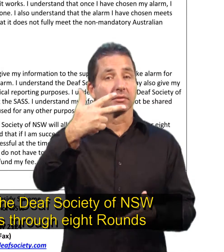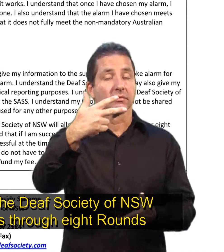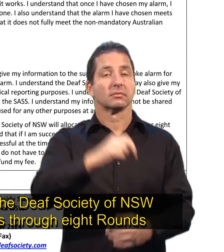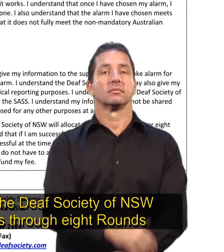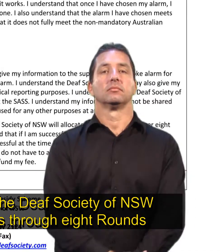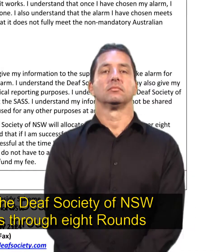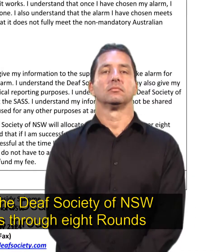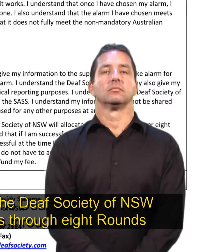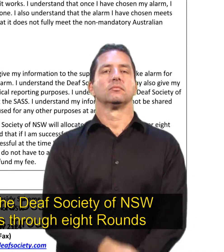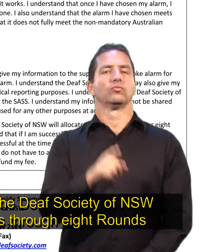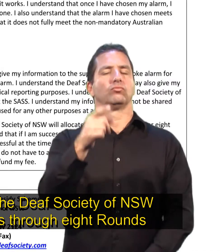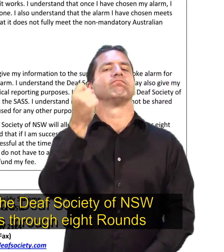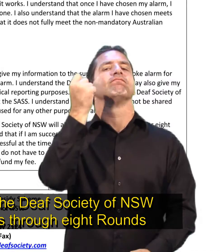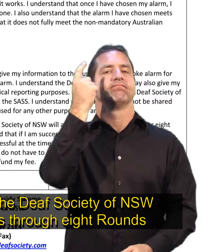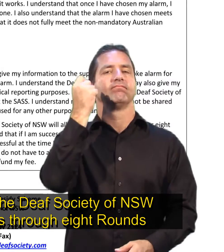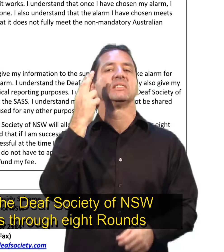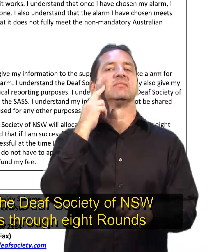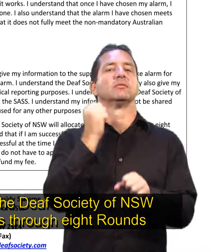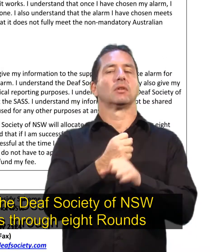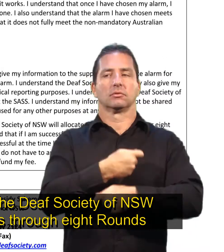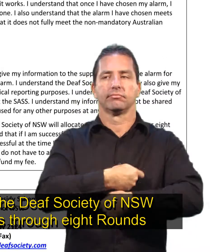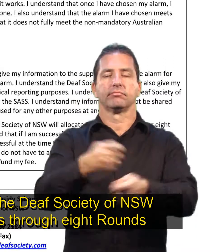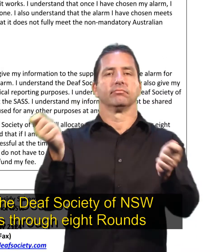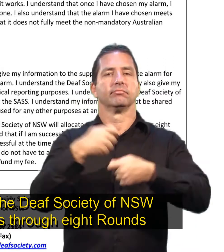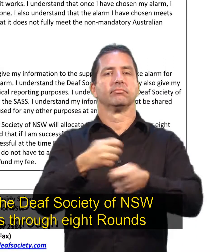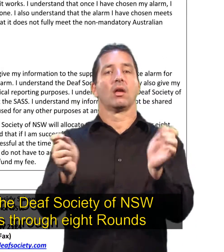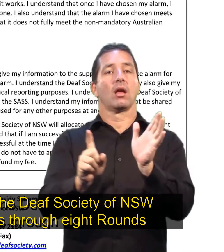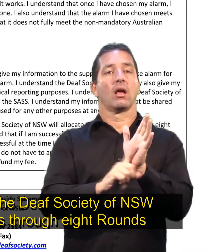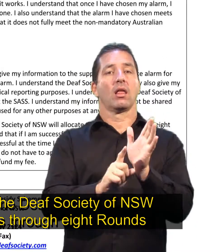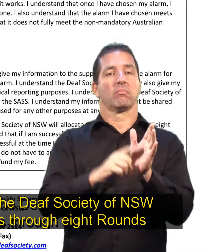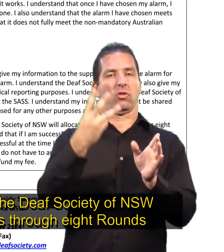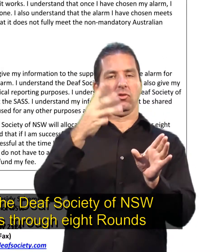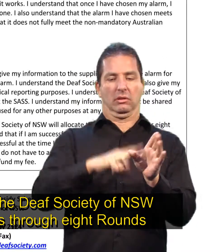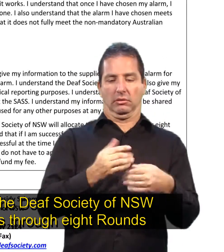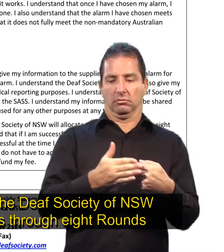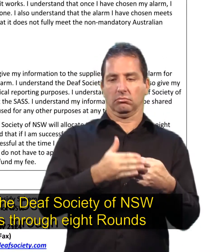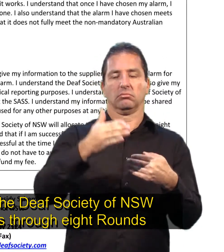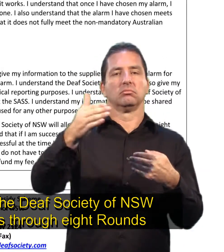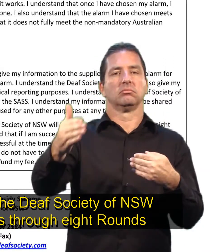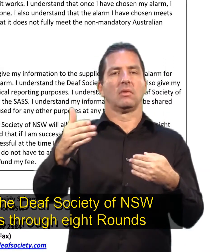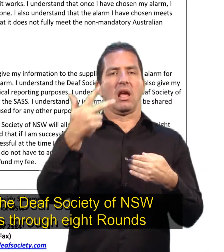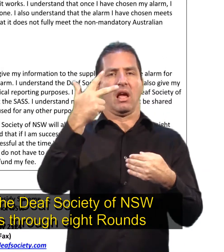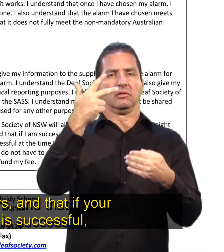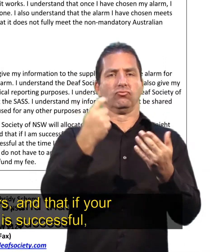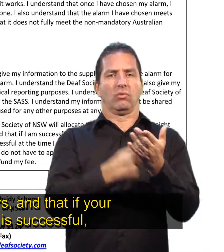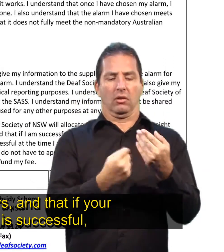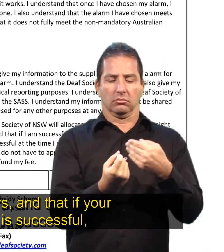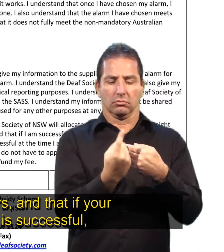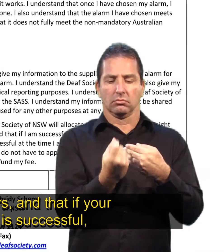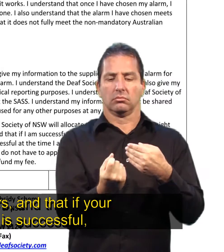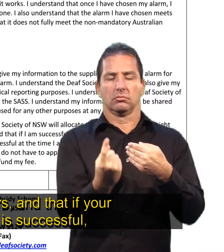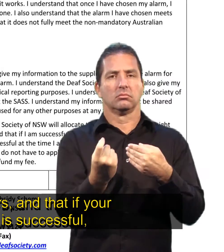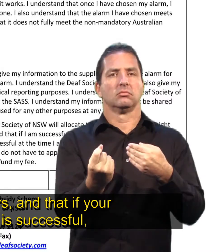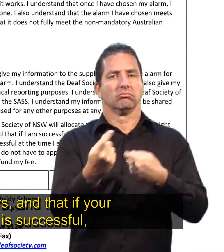Eight. You understand that the Deaf Society of New South Wales is distributing alarms through 8 rounds over 3